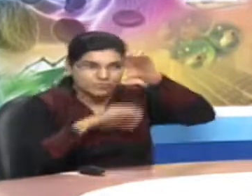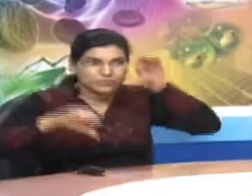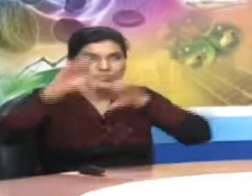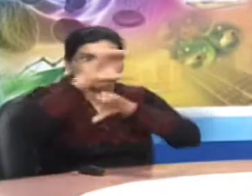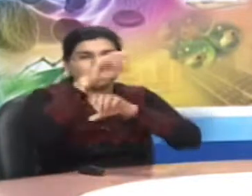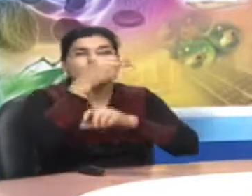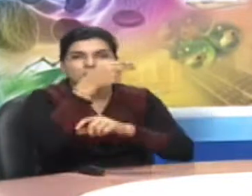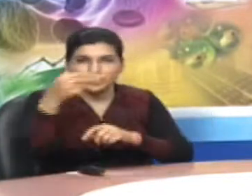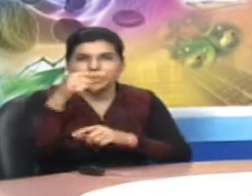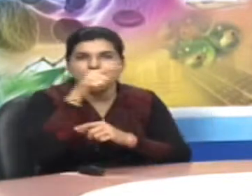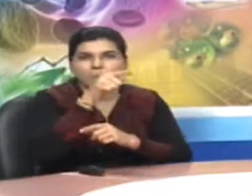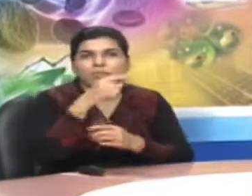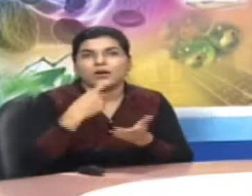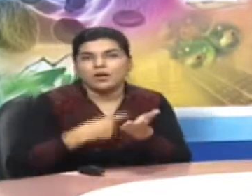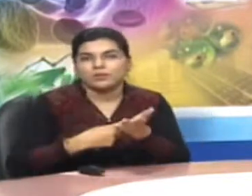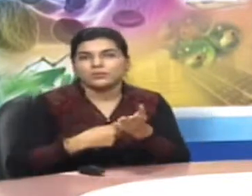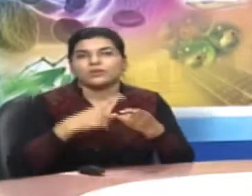all understand how to do it.